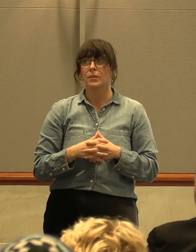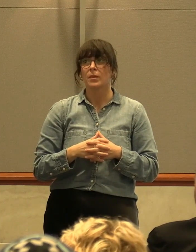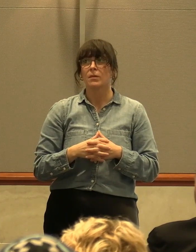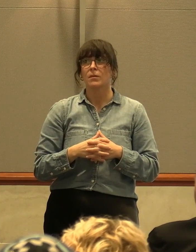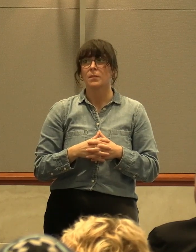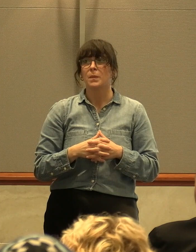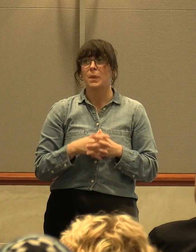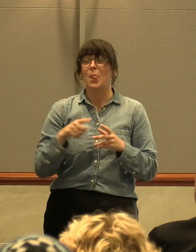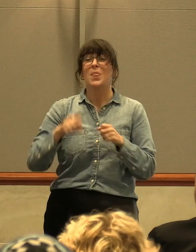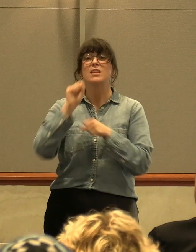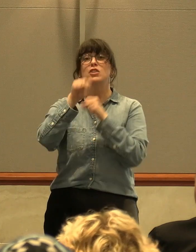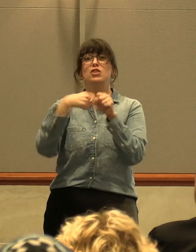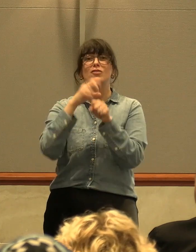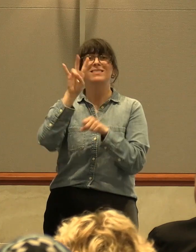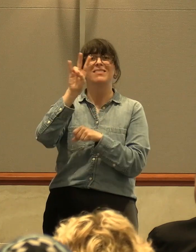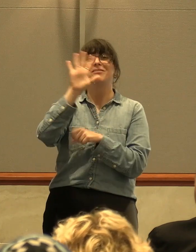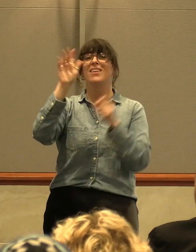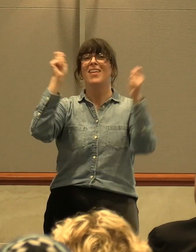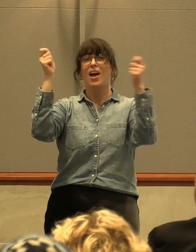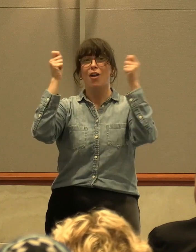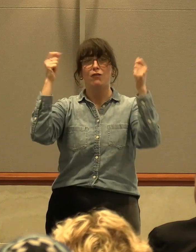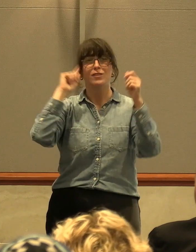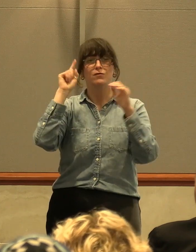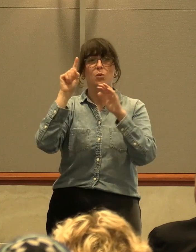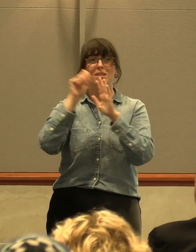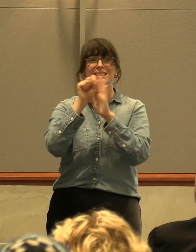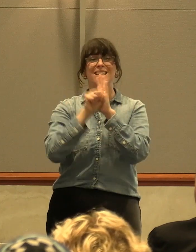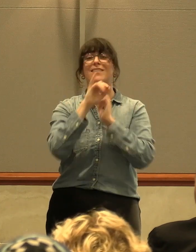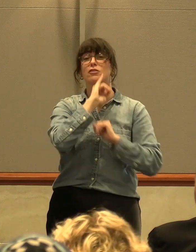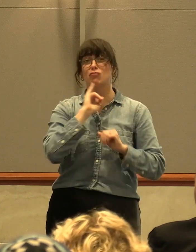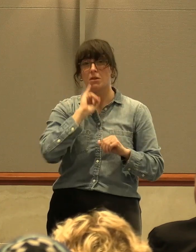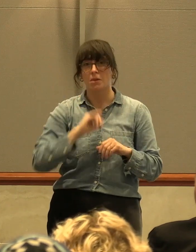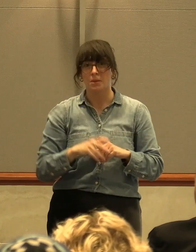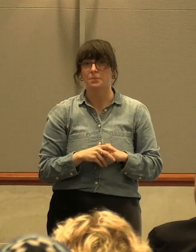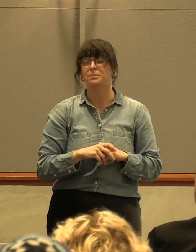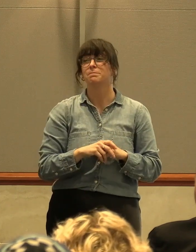we celebrated the 75th anniversary of the State of Israel.